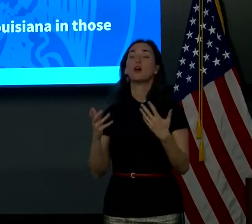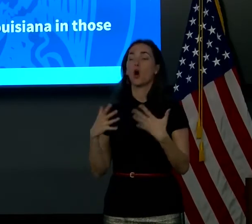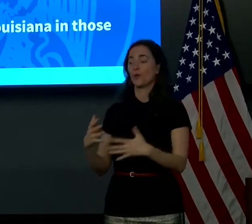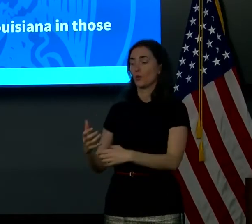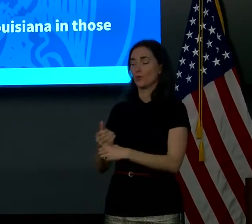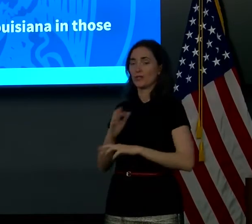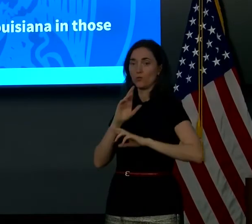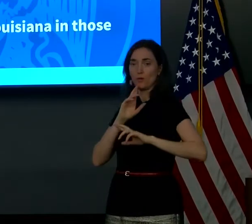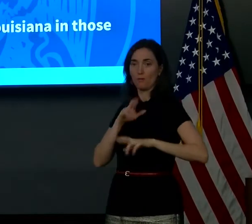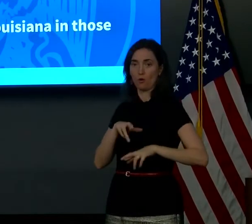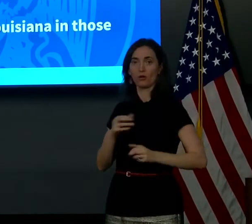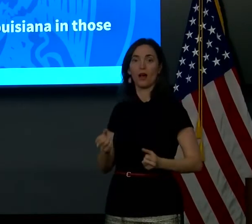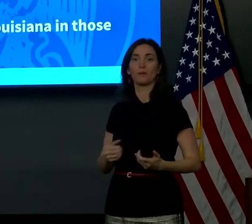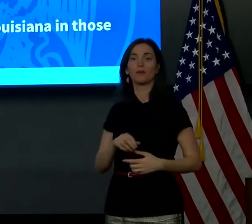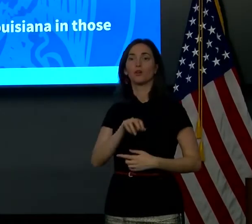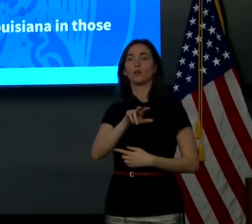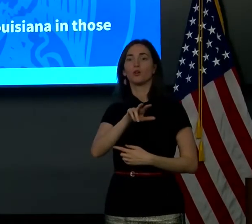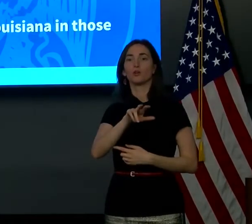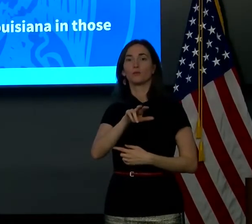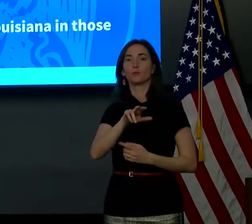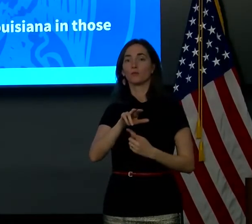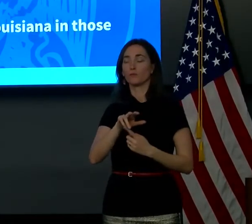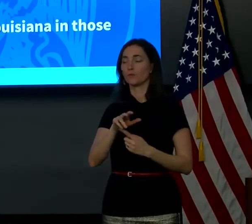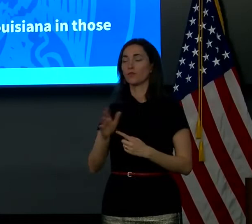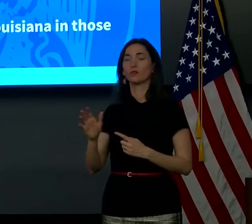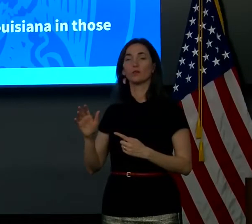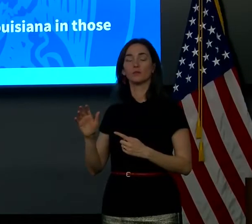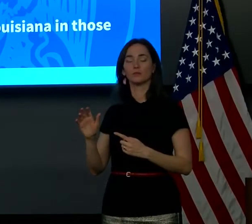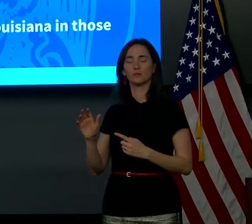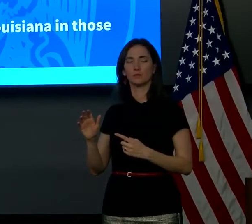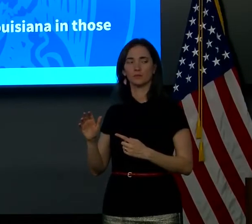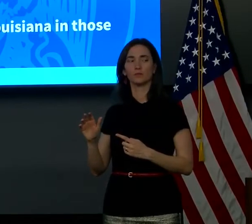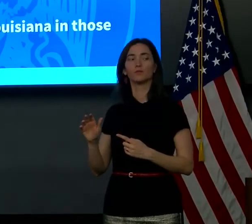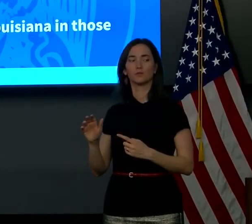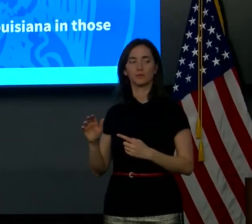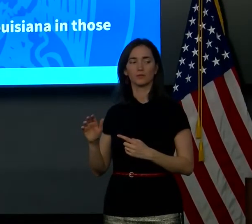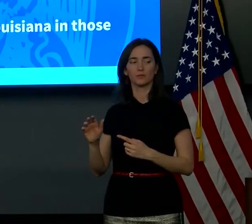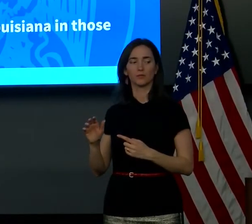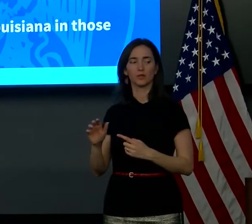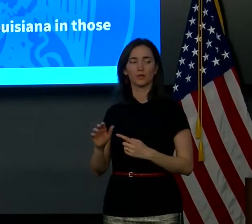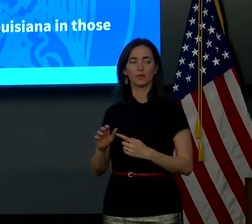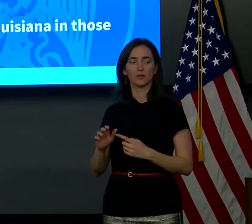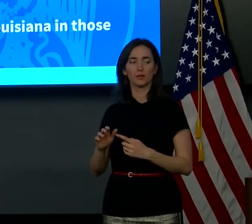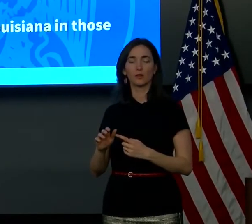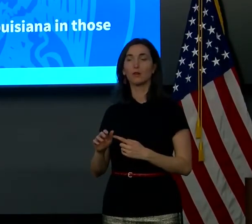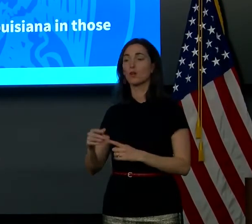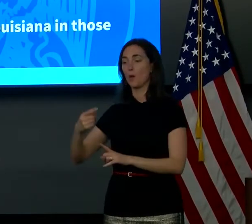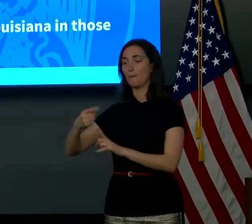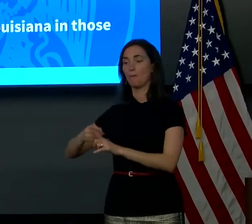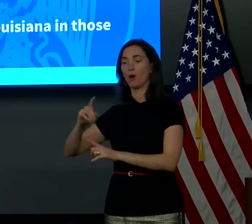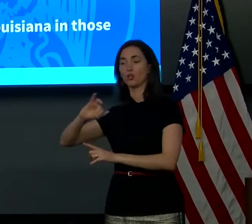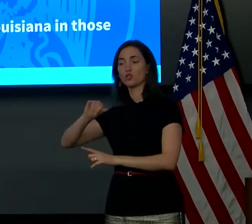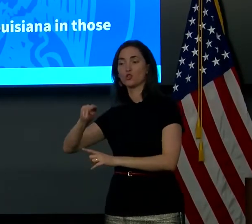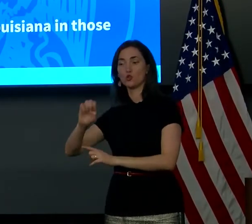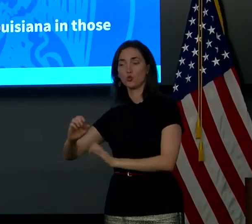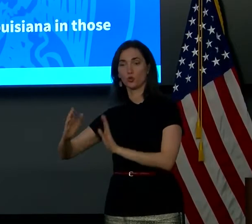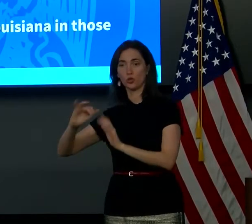for 328% more deaths to date in August than in the entire month of June.